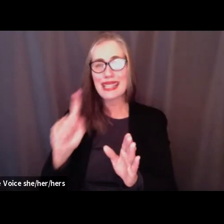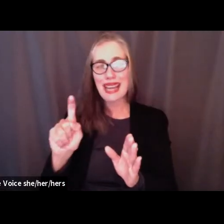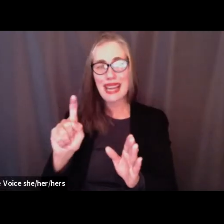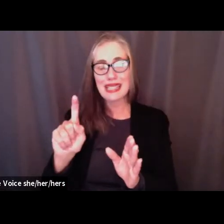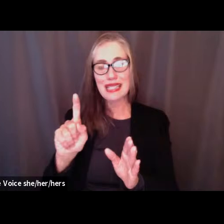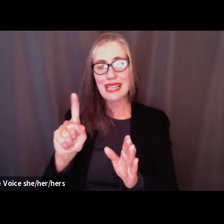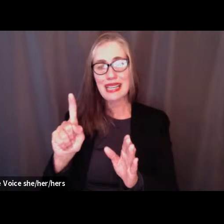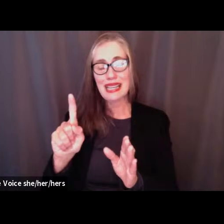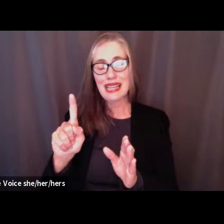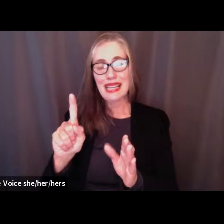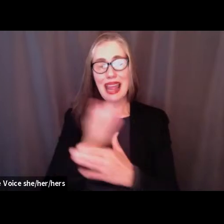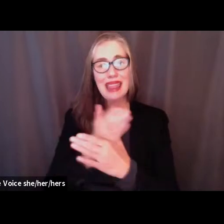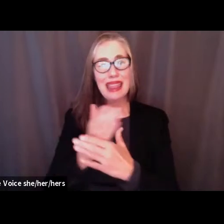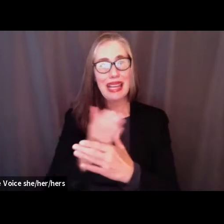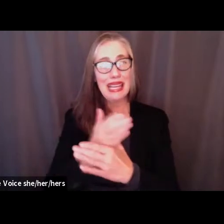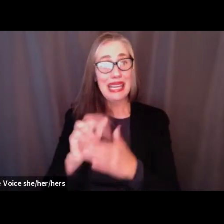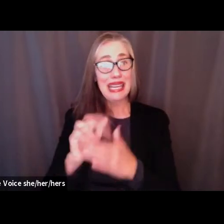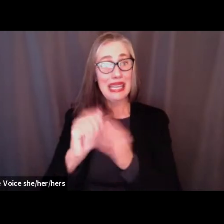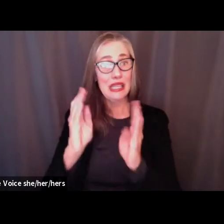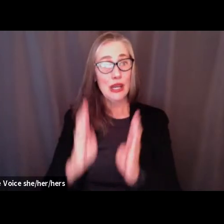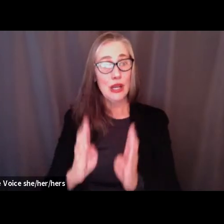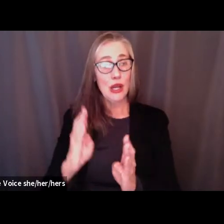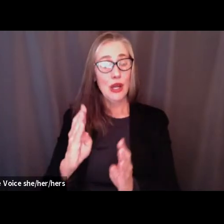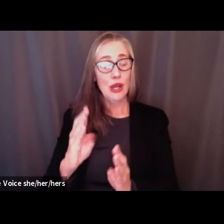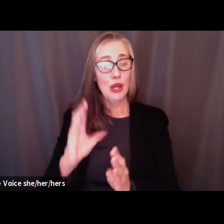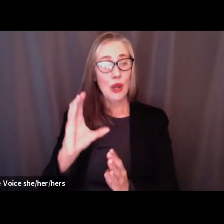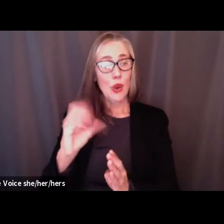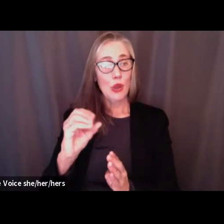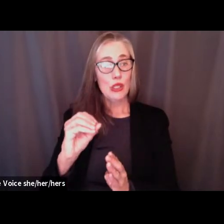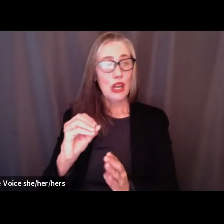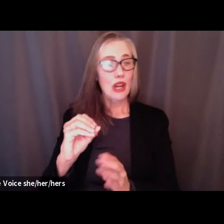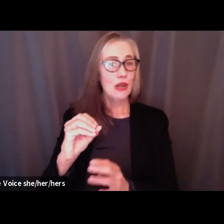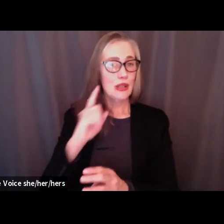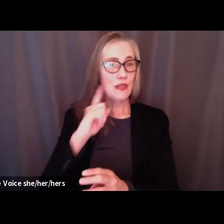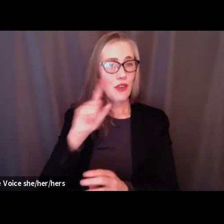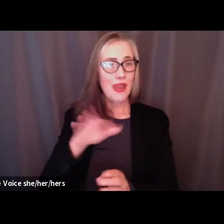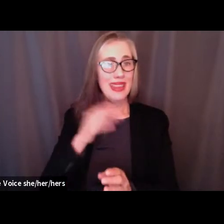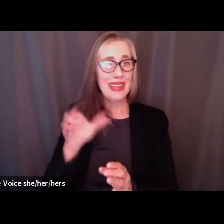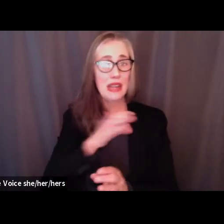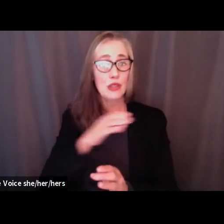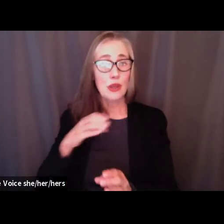lead co-chairs, Sangeeth Perry. Sangeeth?